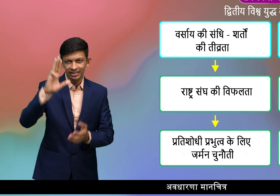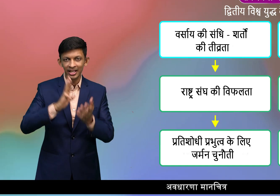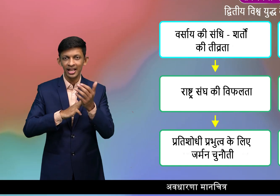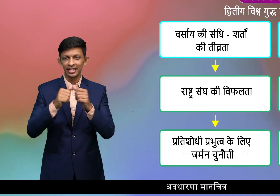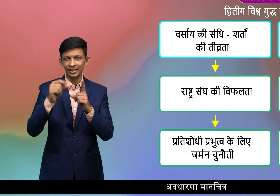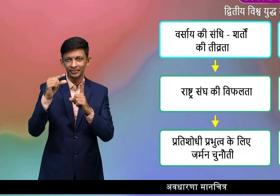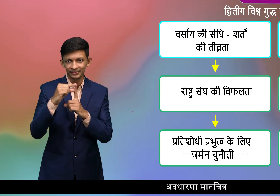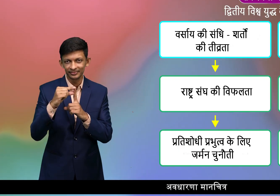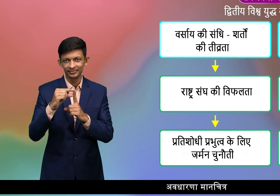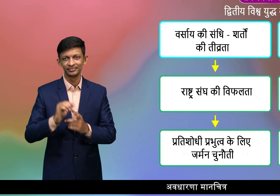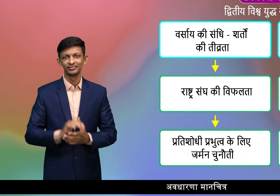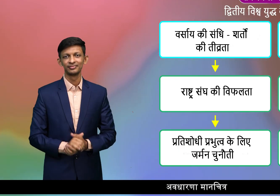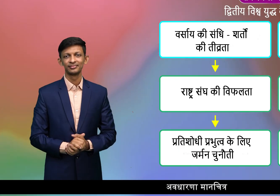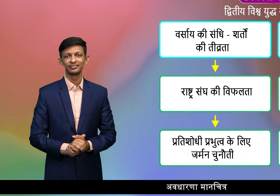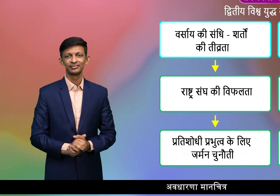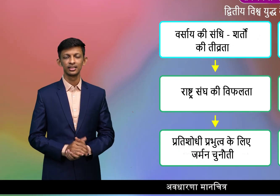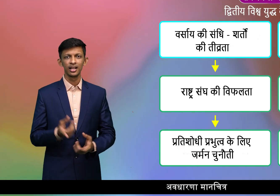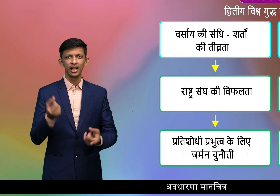Concept map.